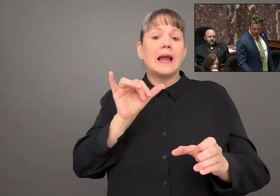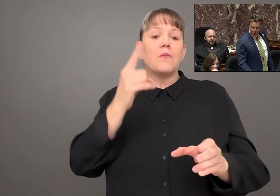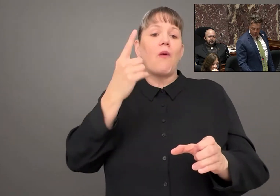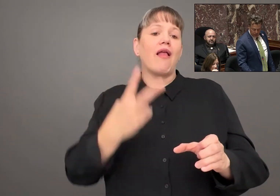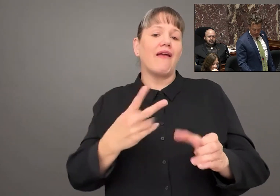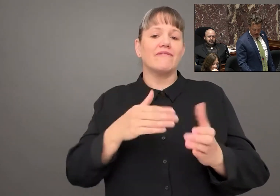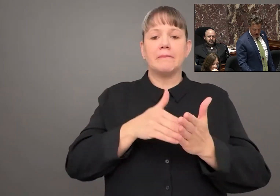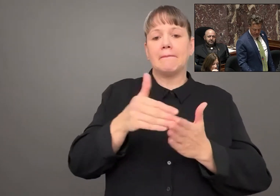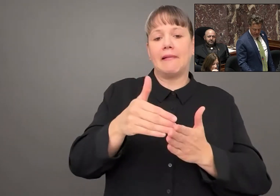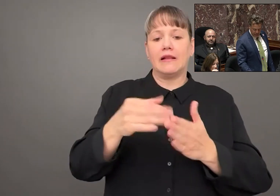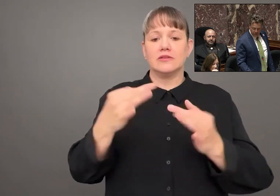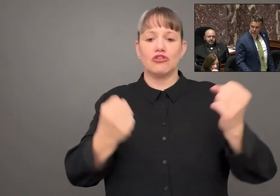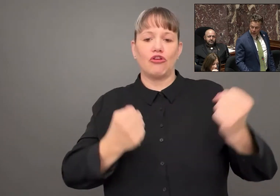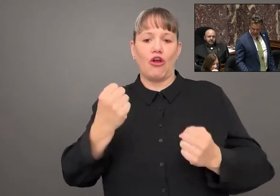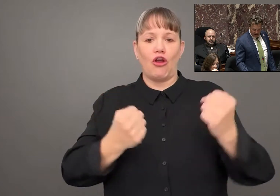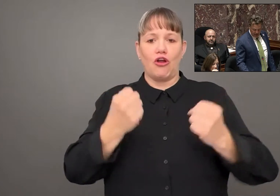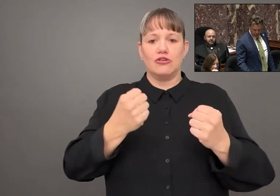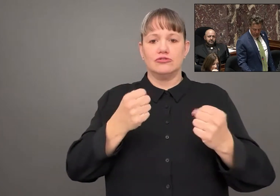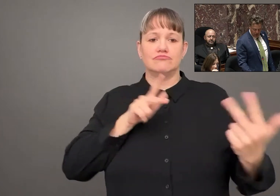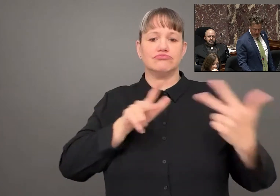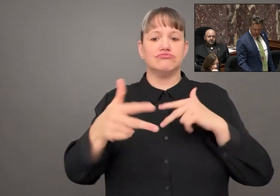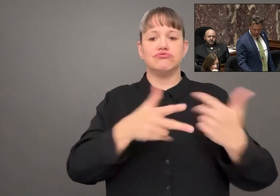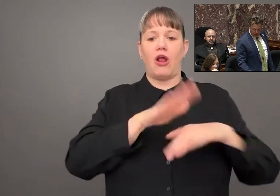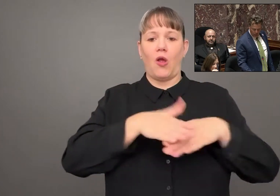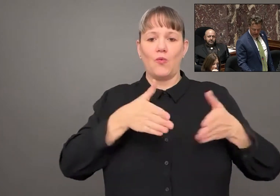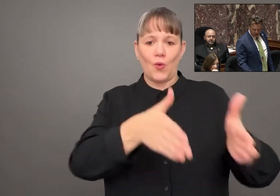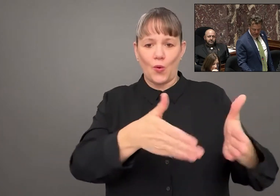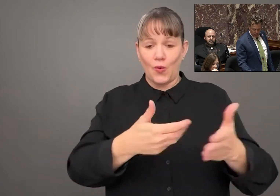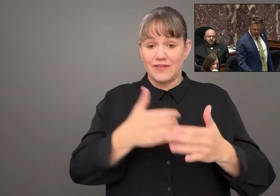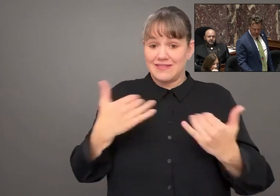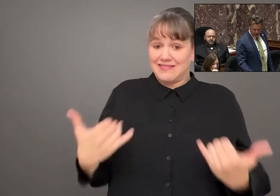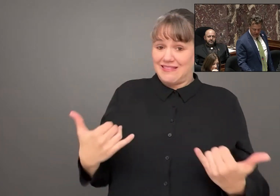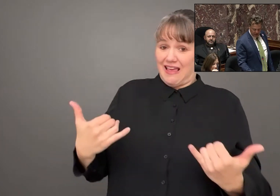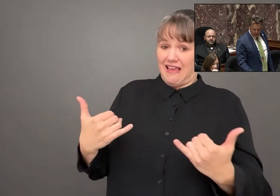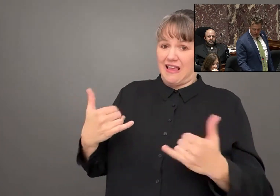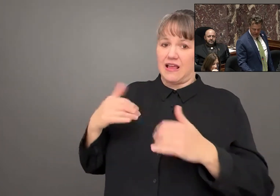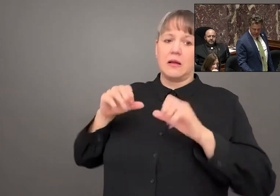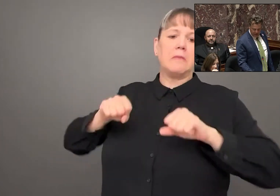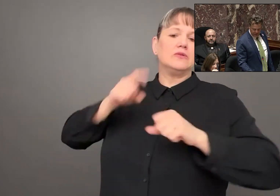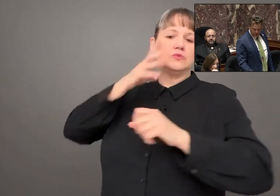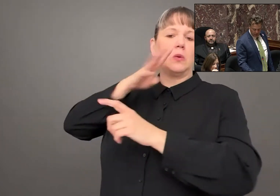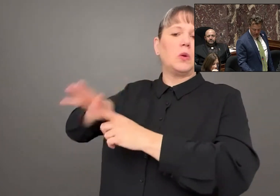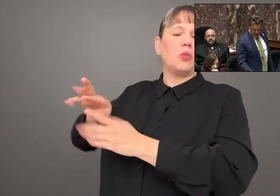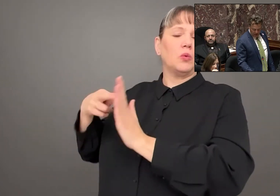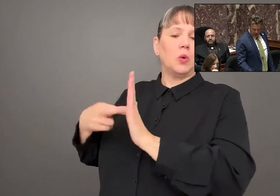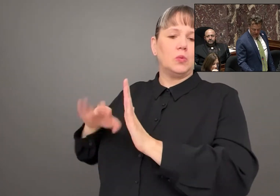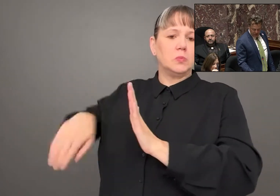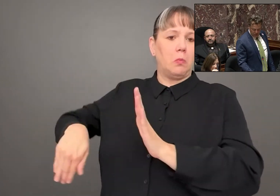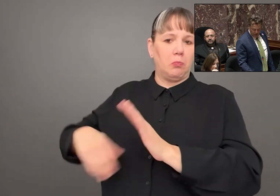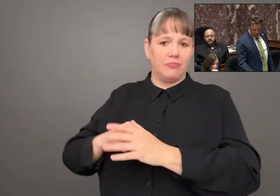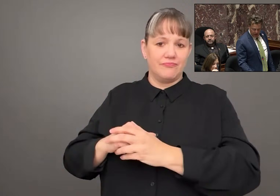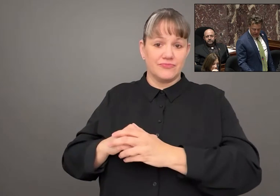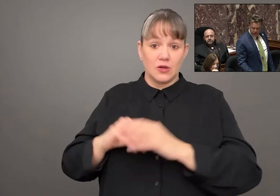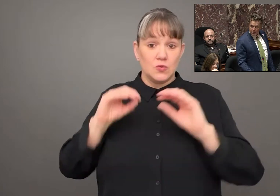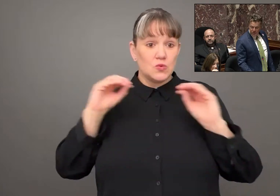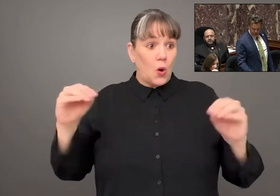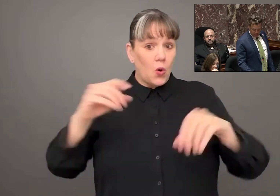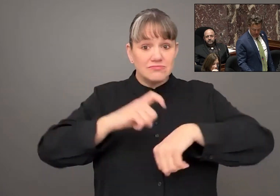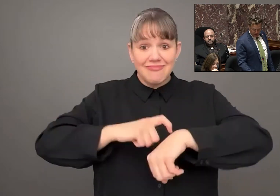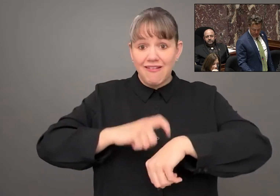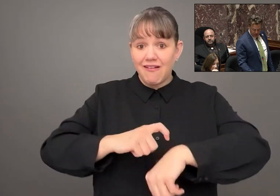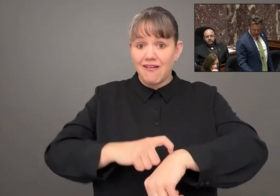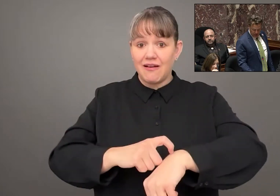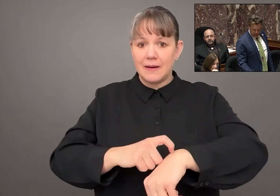could simply ignore those emissions. There's no deadline required for when LNG would actually need to reach net zero. In addition to other breaks,